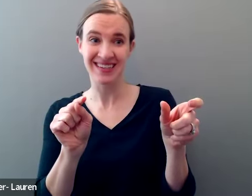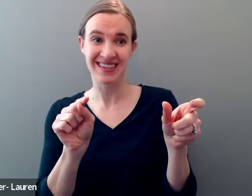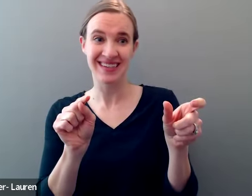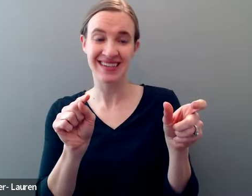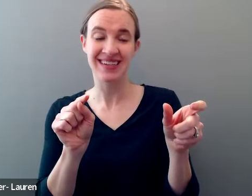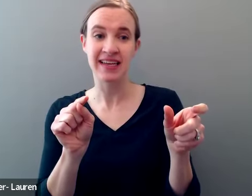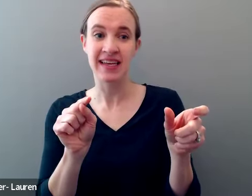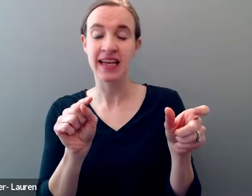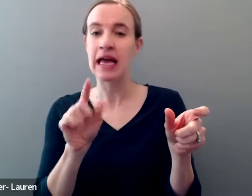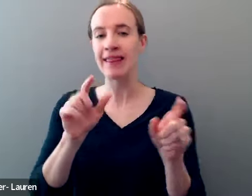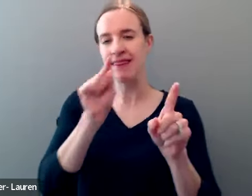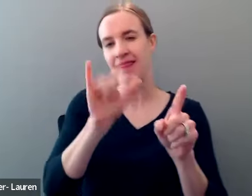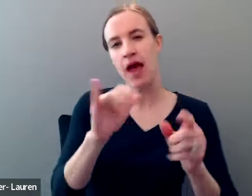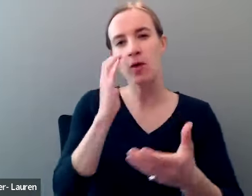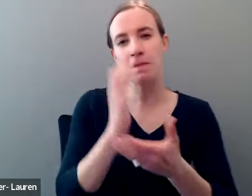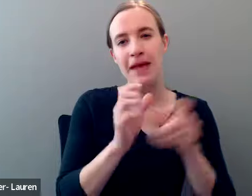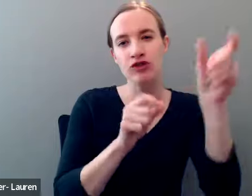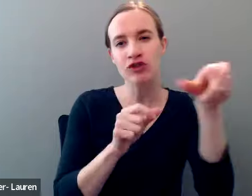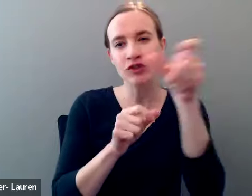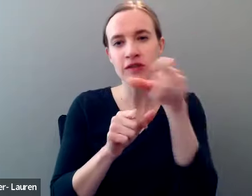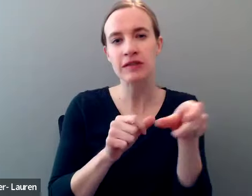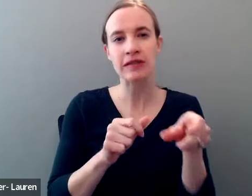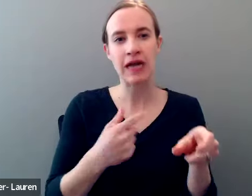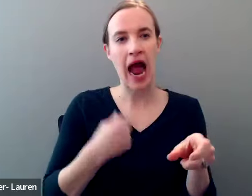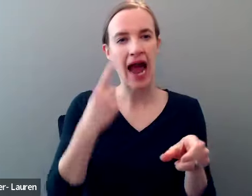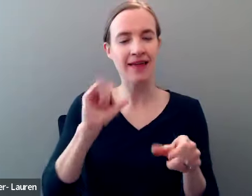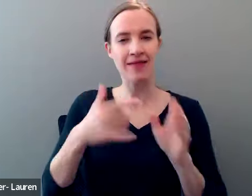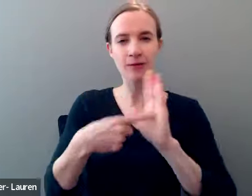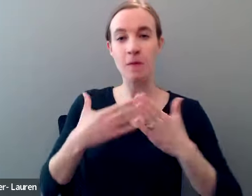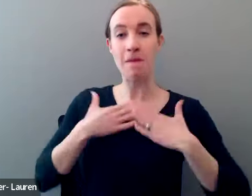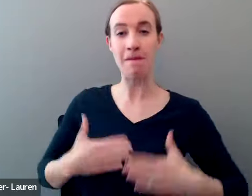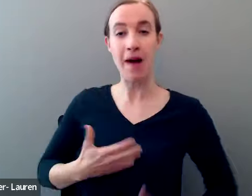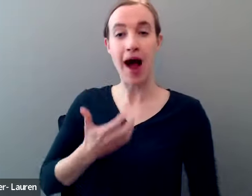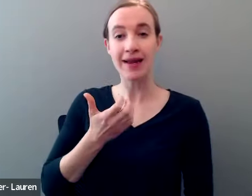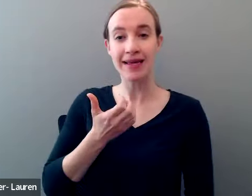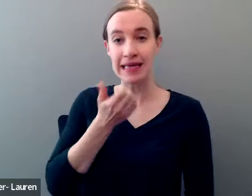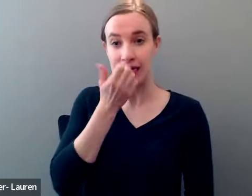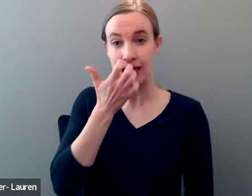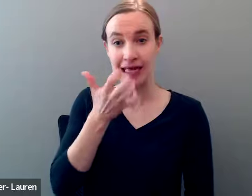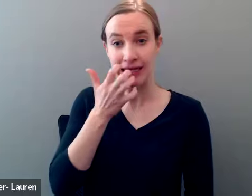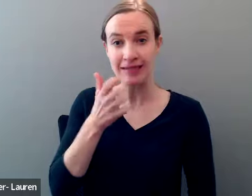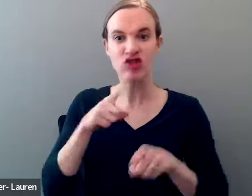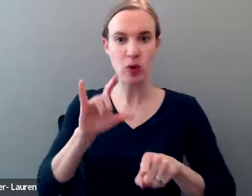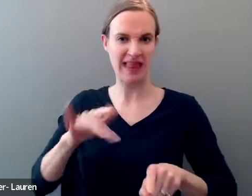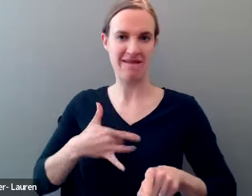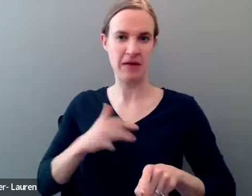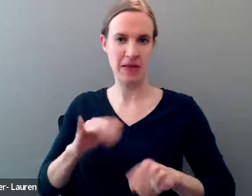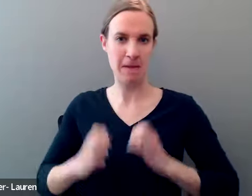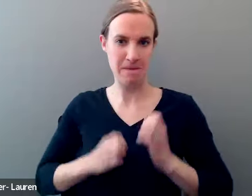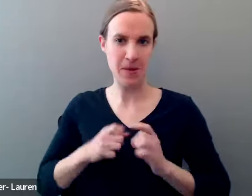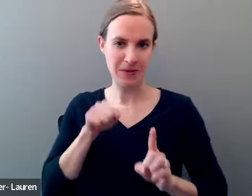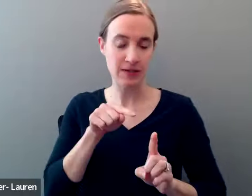and this is a heat photograph, I believe is what they call this. And so